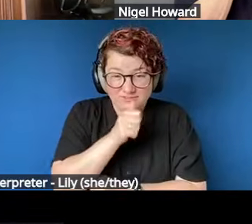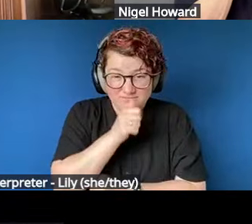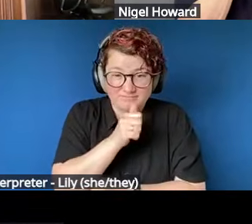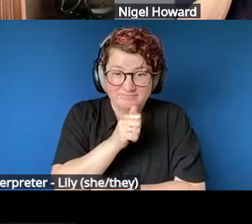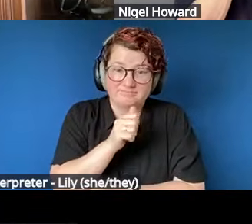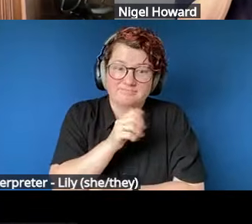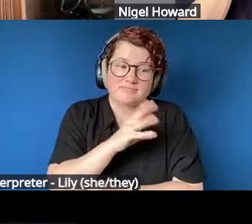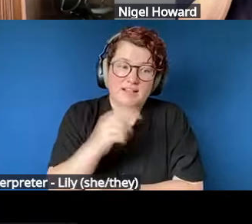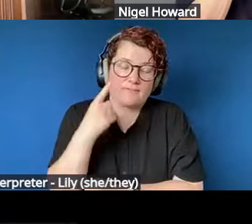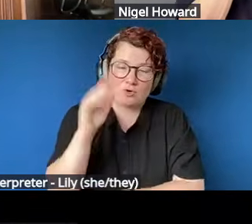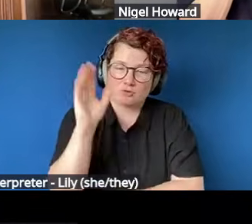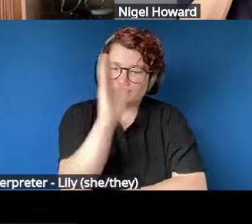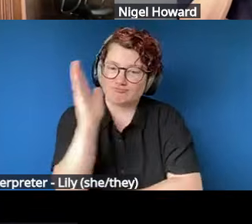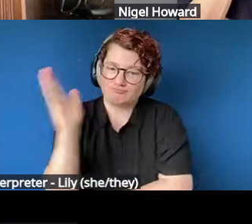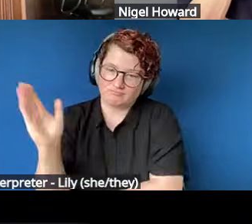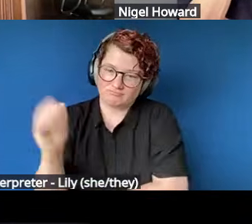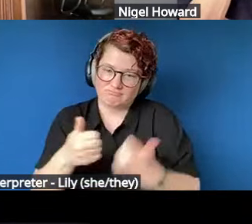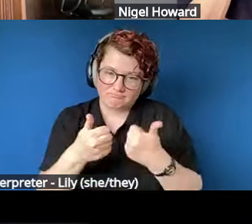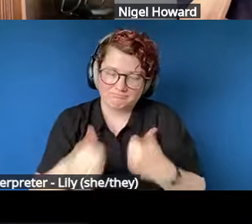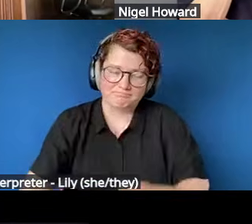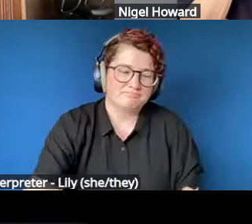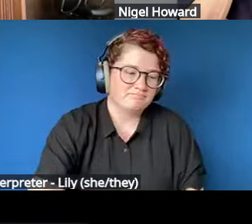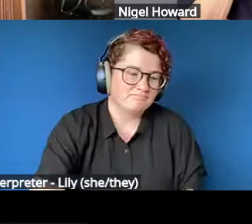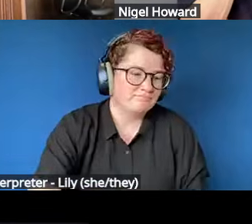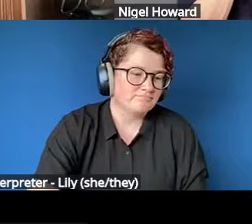and speaking to us tonight.